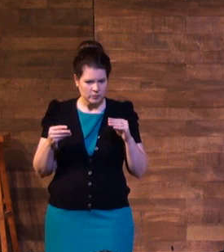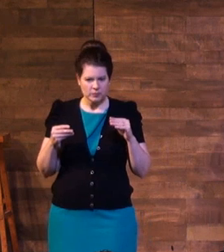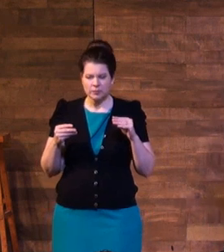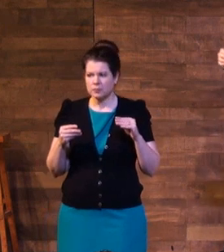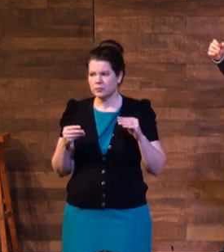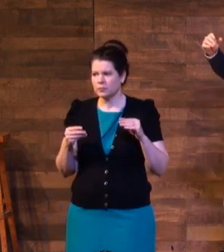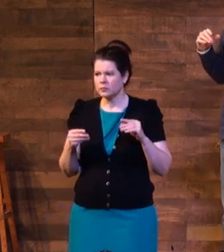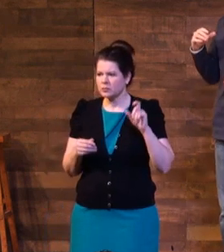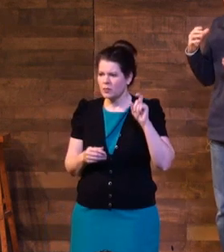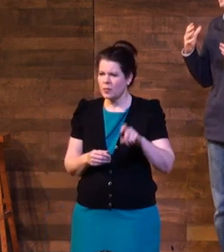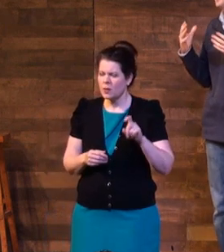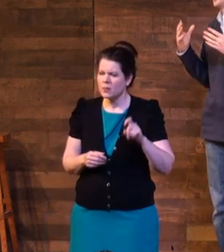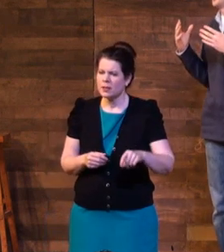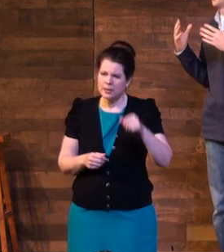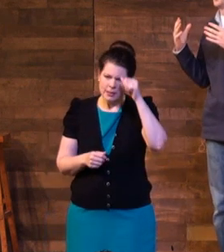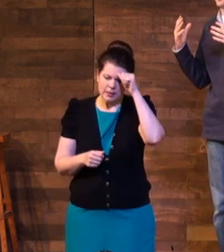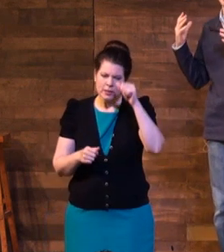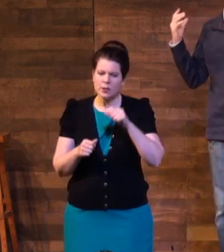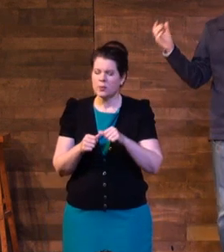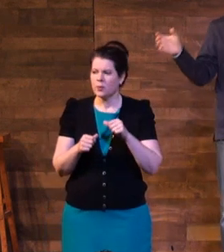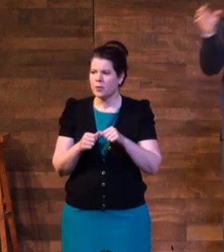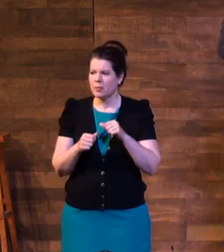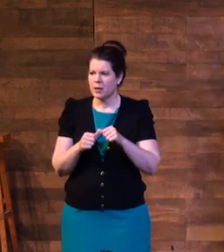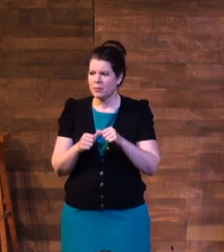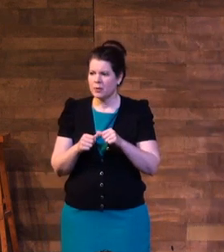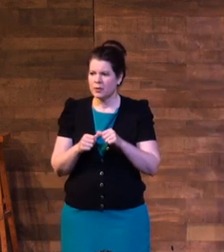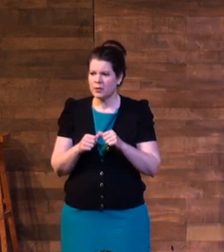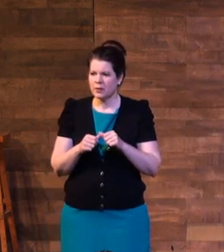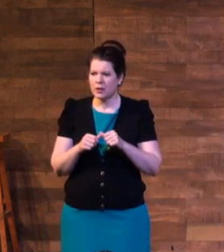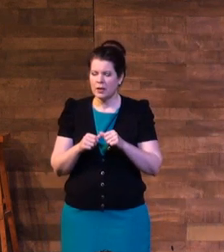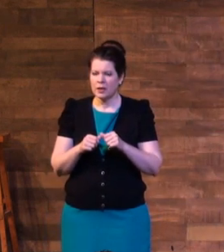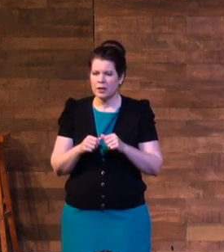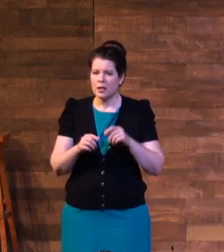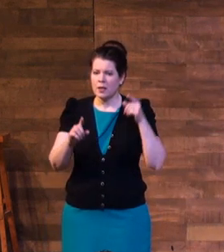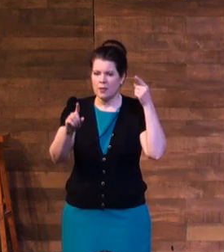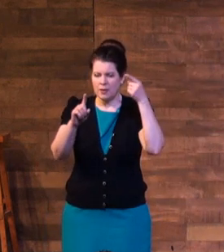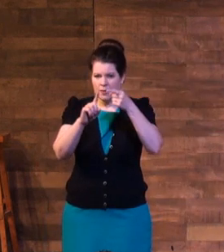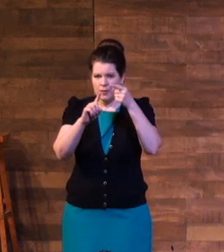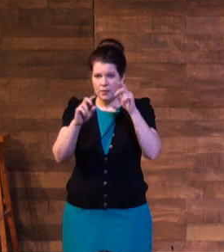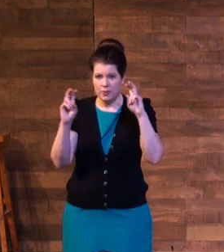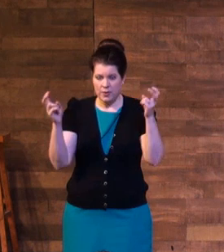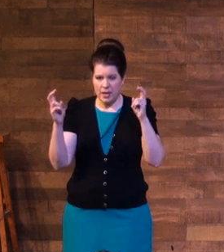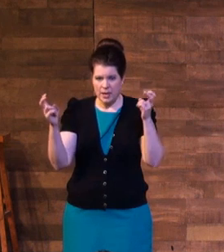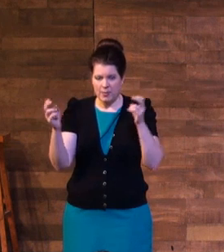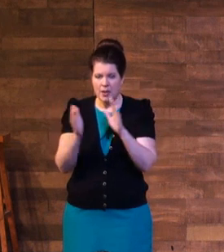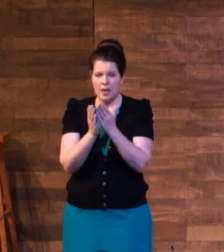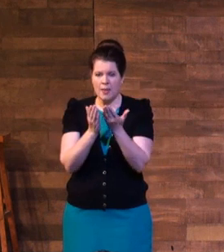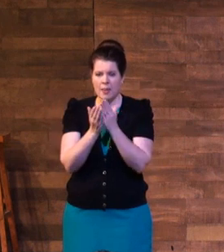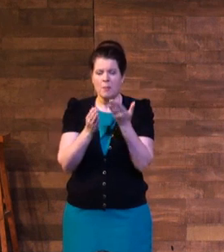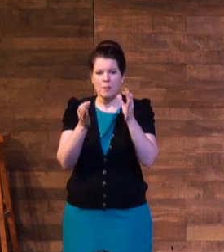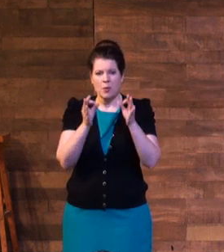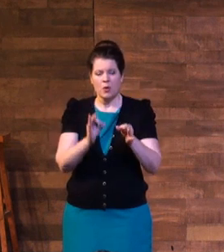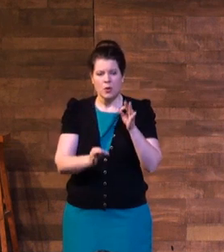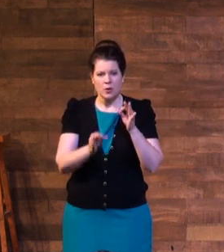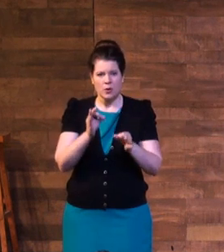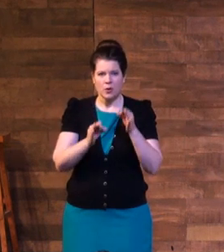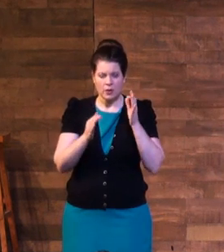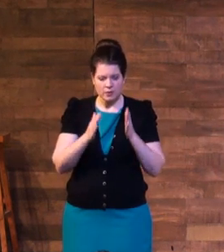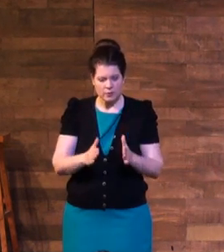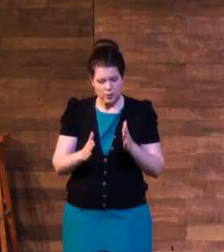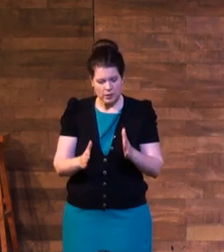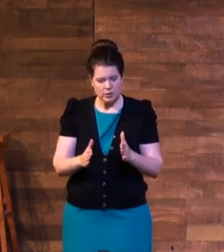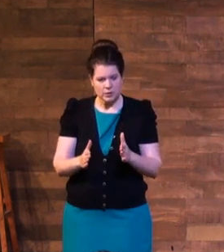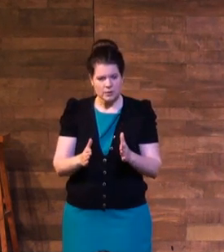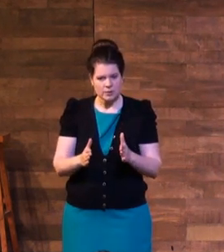And we need to remember the theme of the book of Judges whenever we try to apply what's happening here with Jephthah and his daughter.